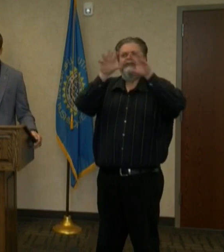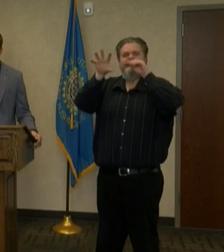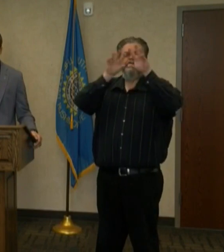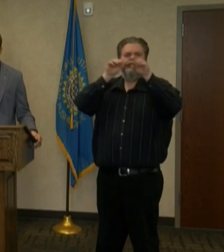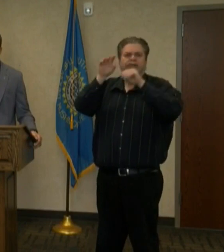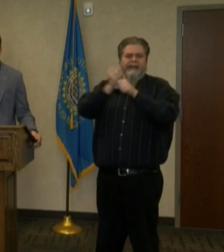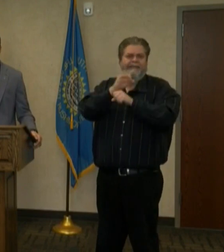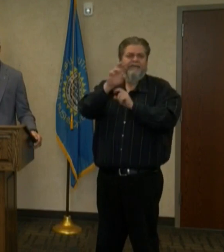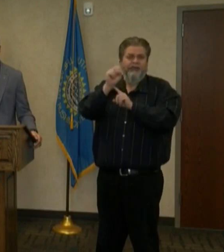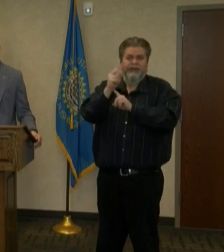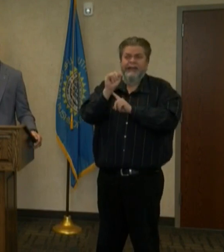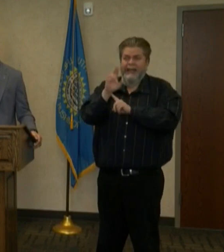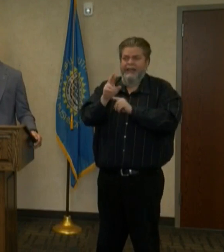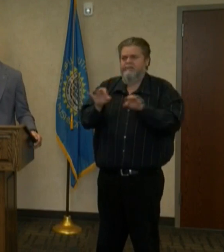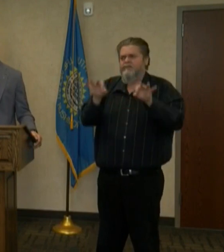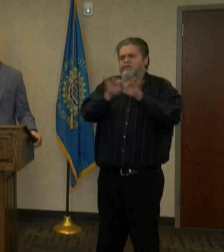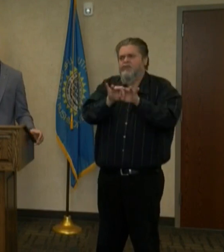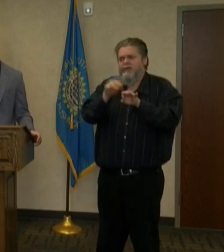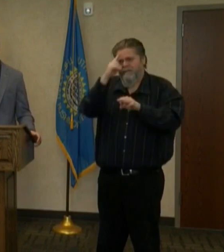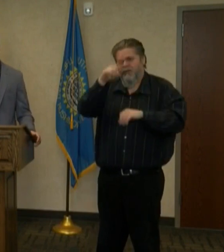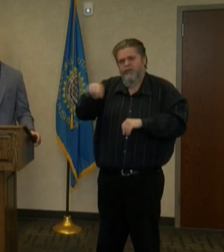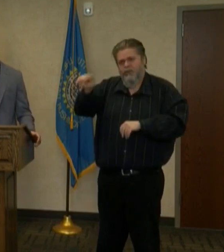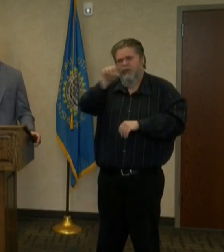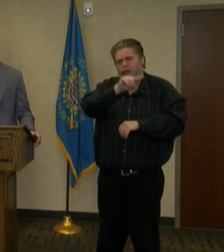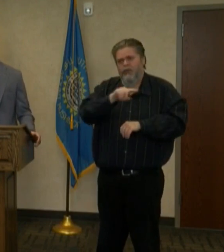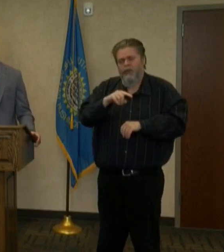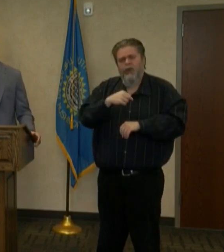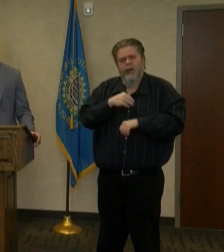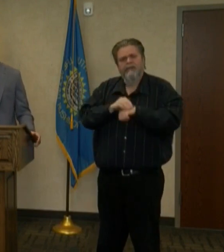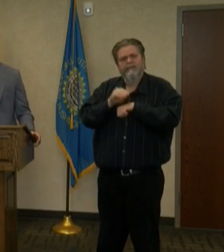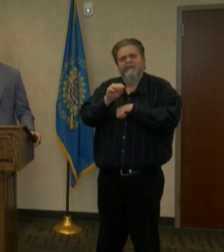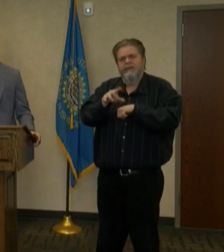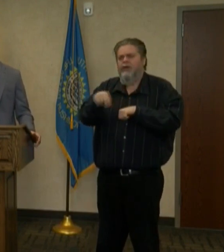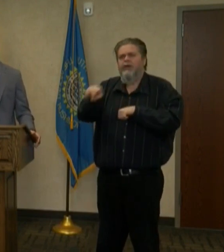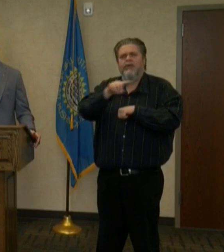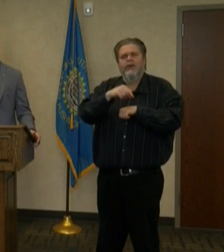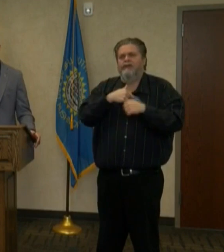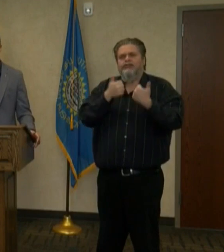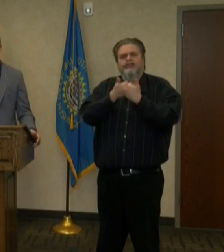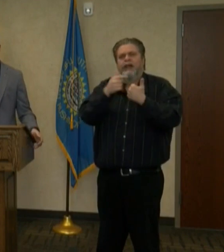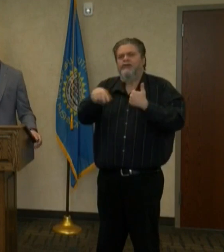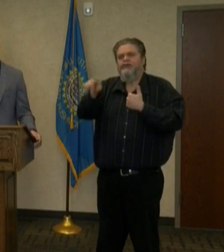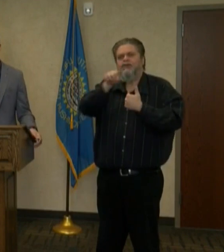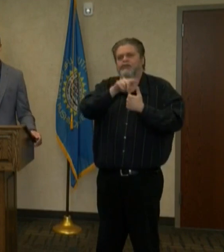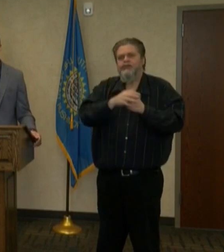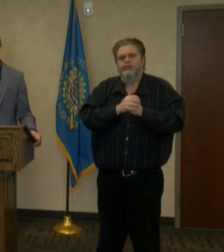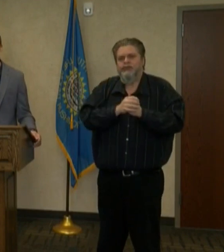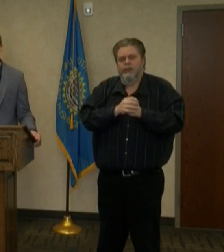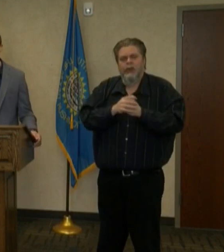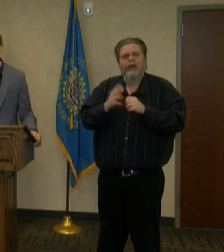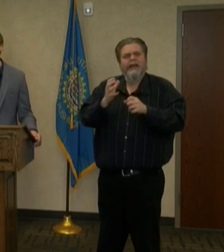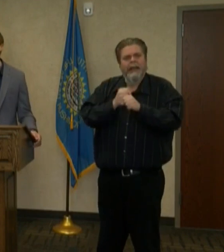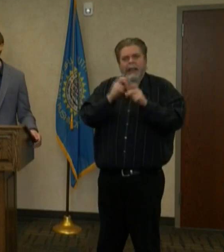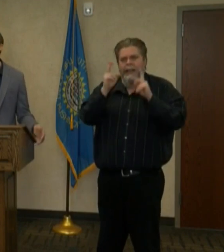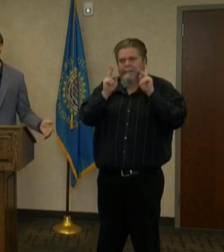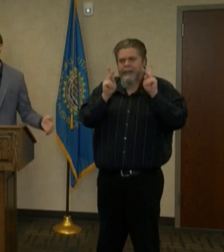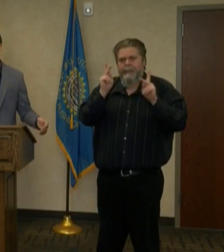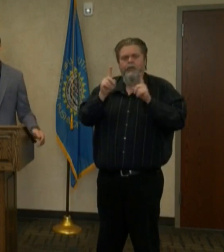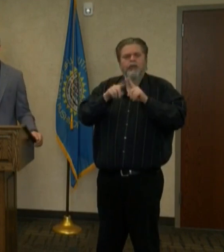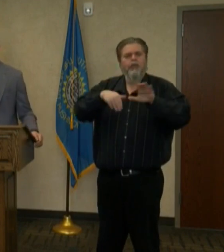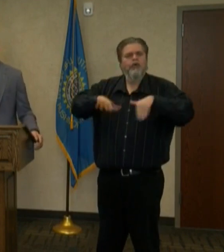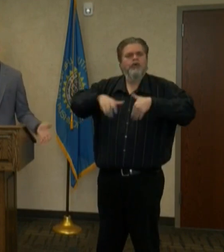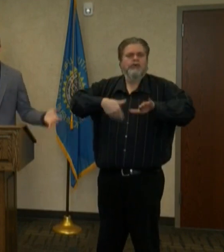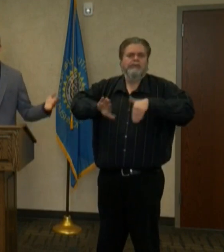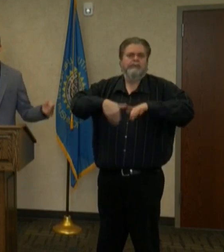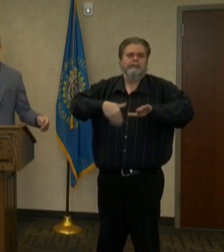really, really important. You can't overstate the importance of that. So I launched a challenge today to get people to consider